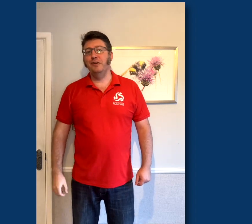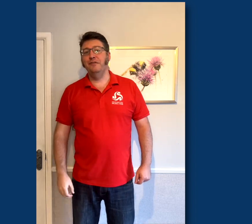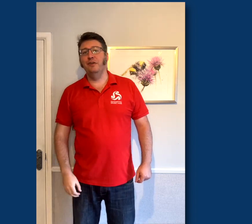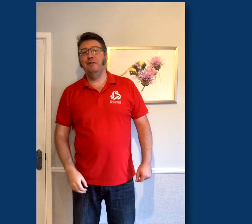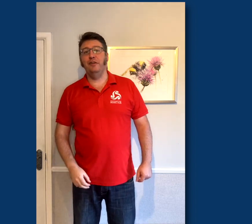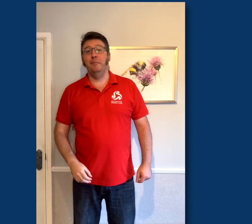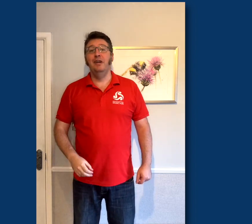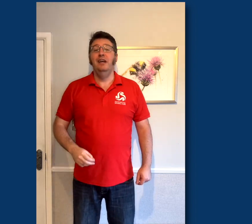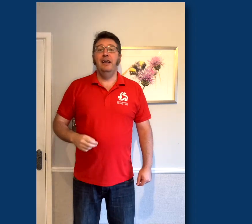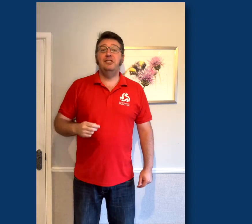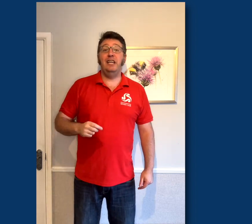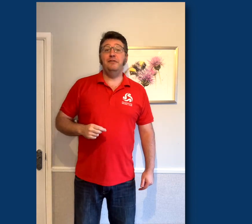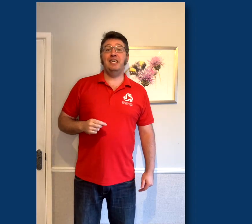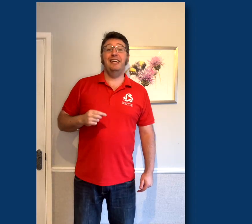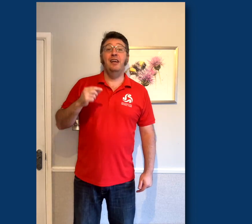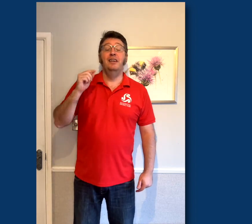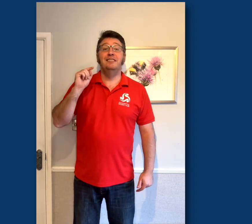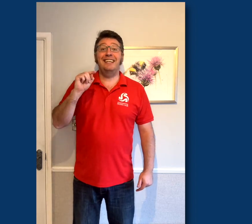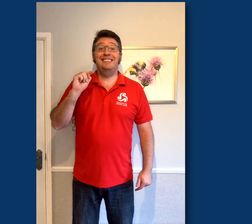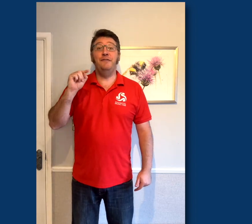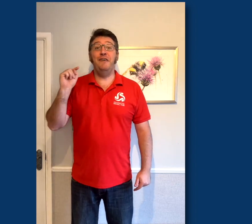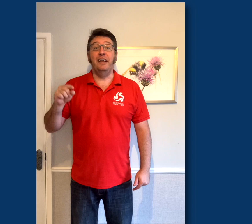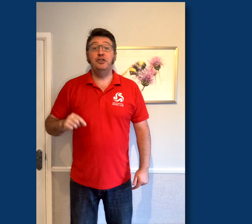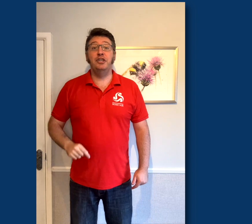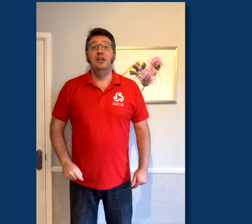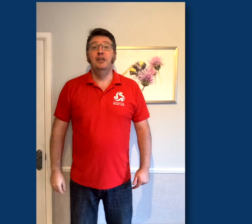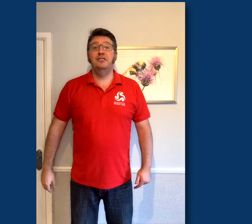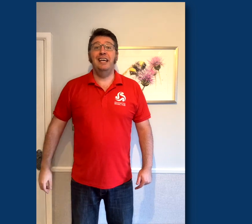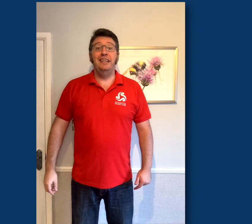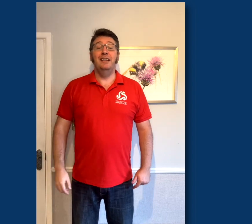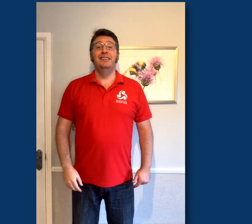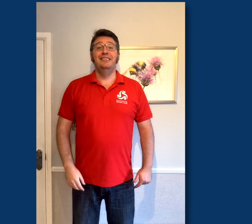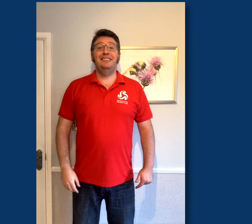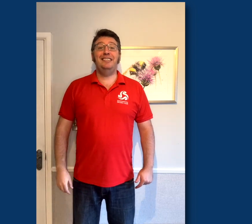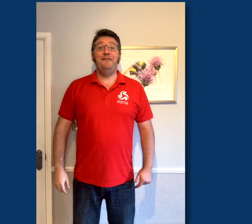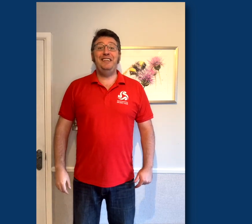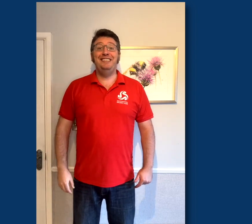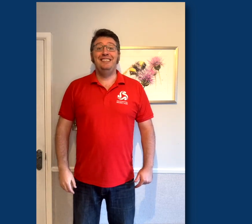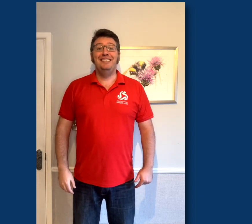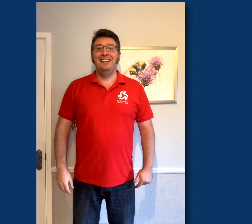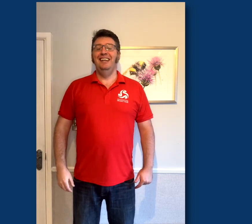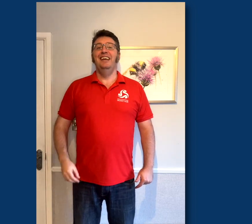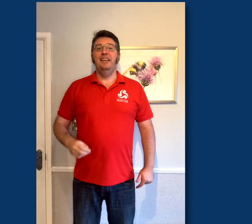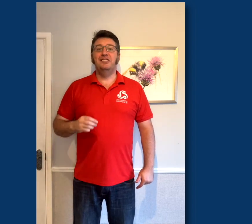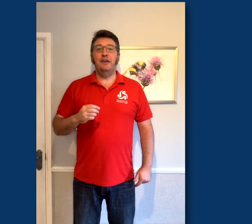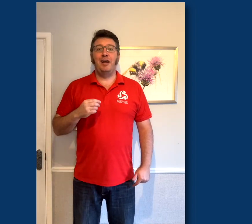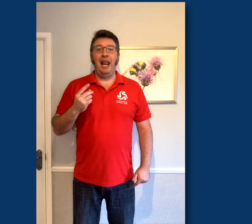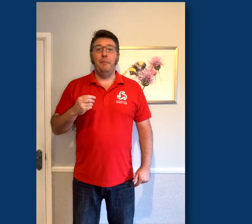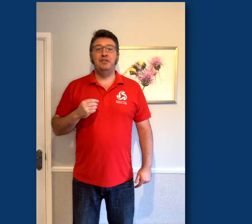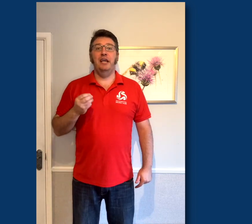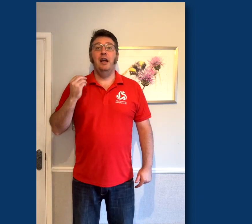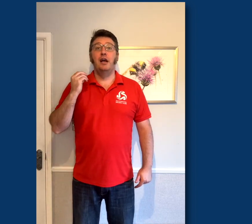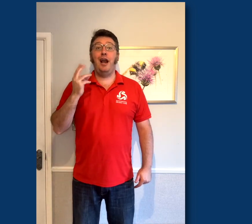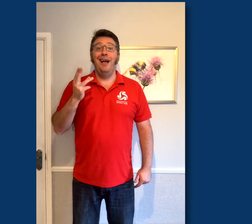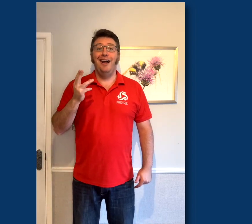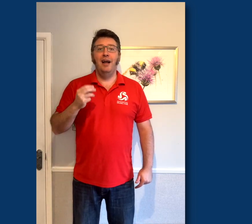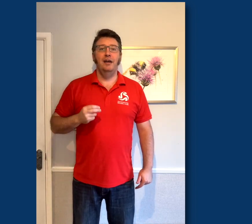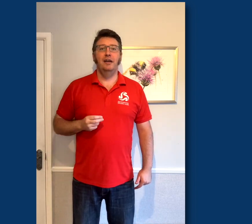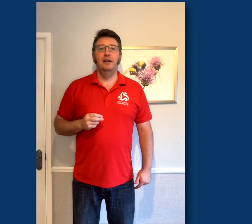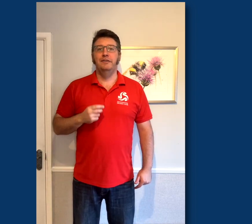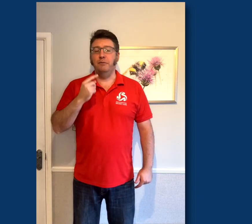that I've taught you for the rhythm. Instead of saying tasty fish, say tasty fish. Instead of clap, say